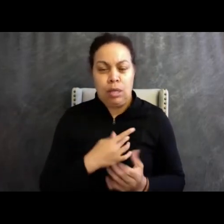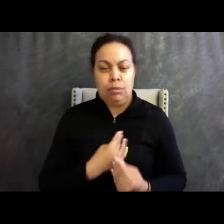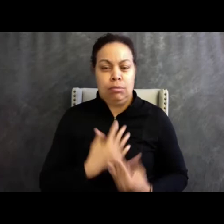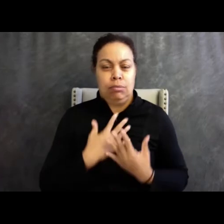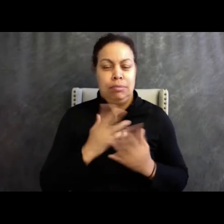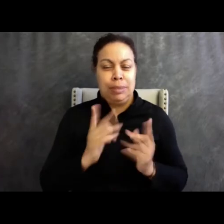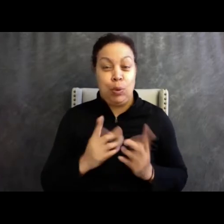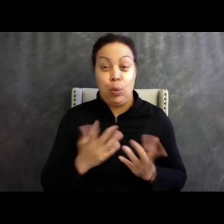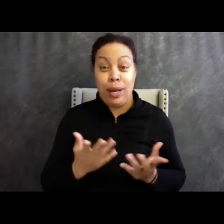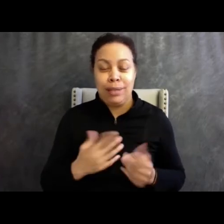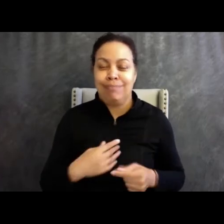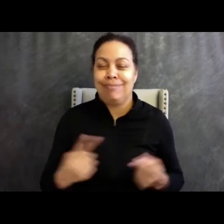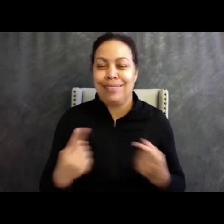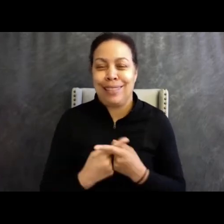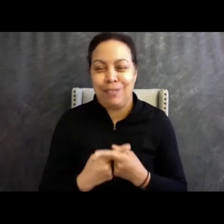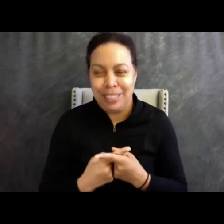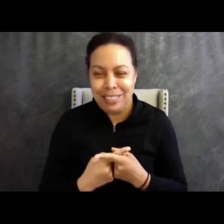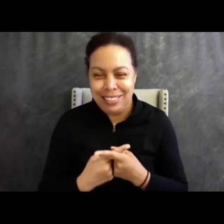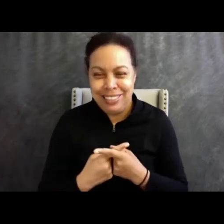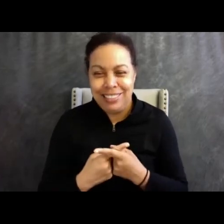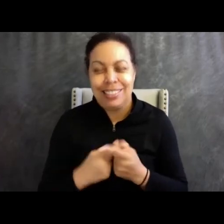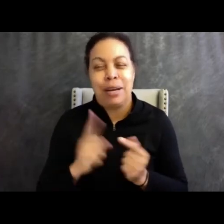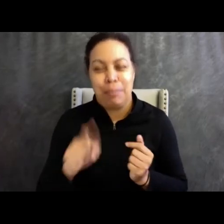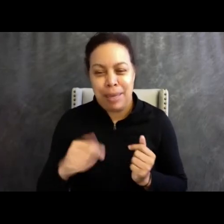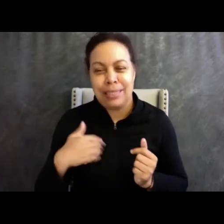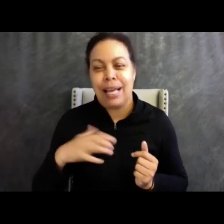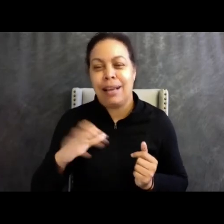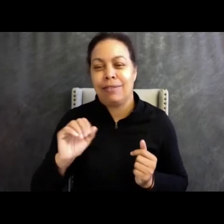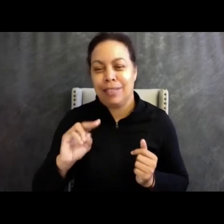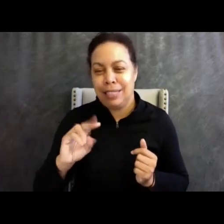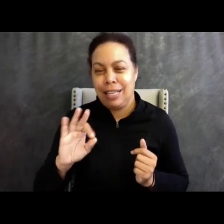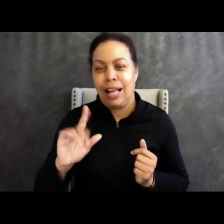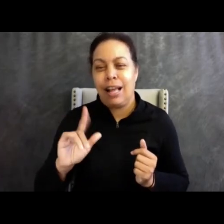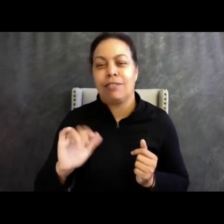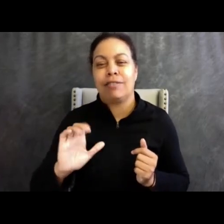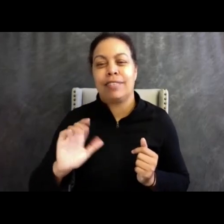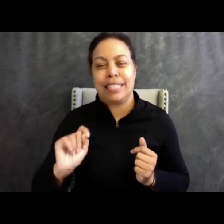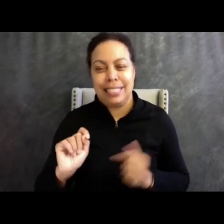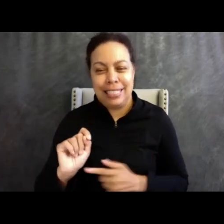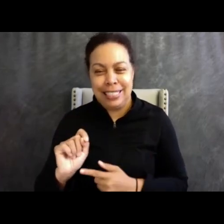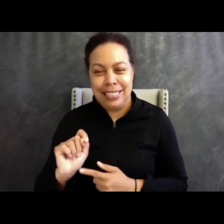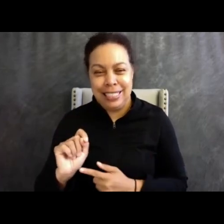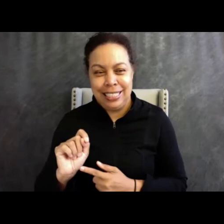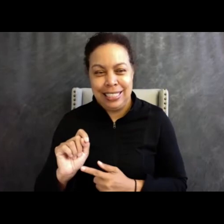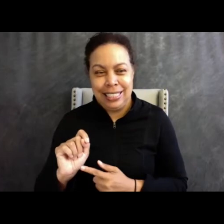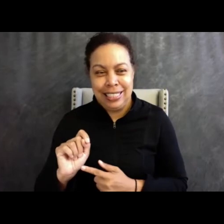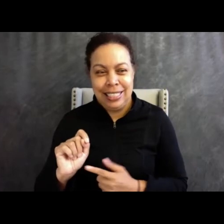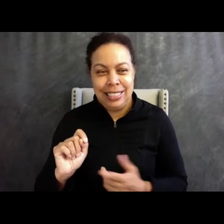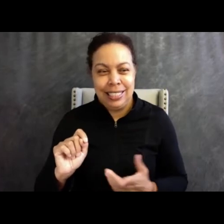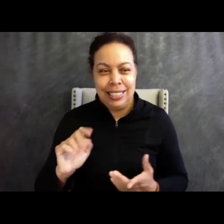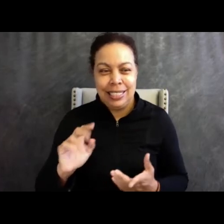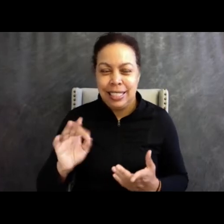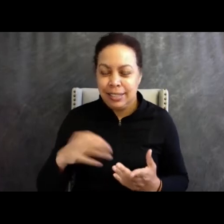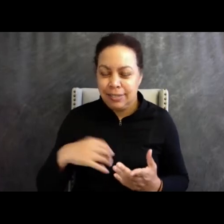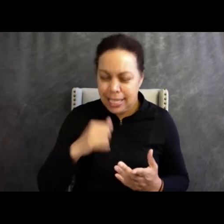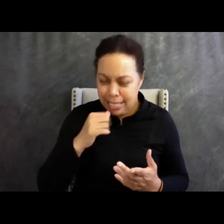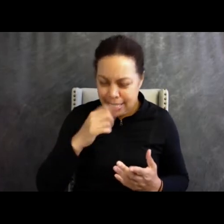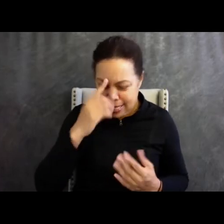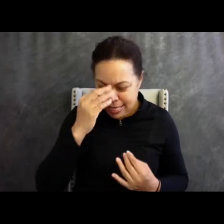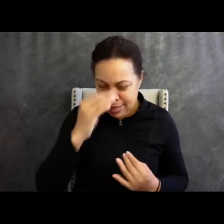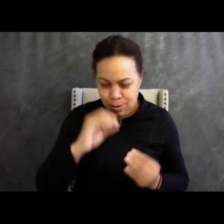conflict. Or I would have told you conflict if I didn't think more critically about